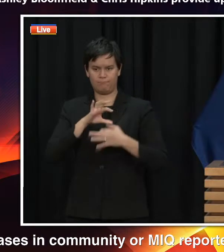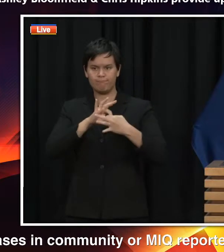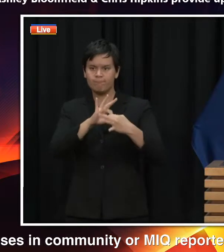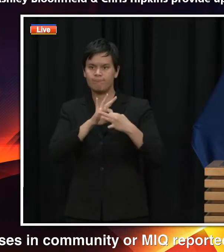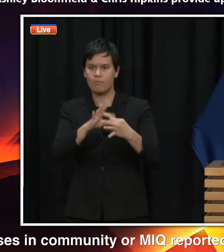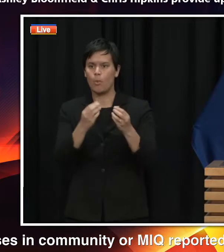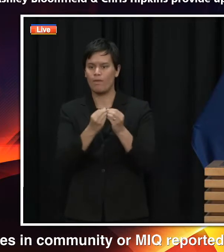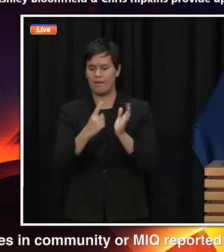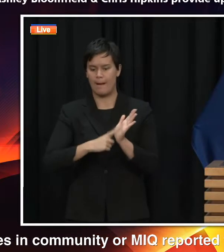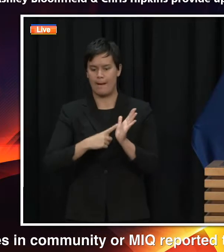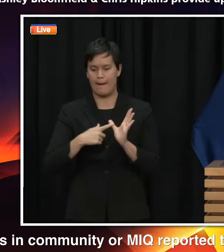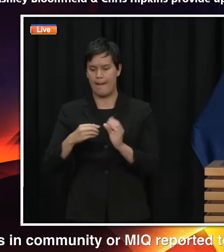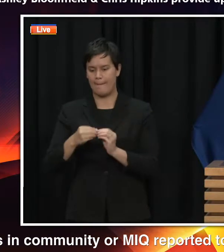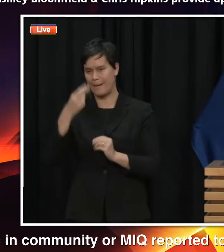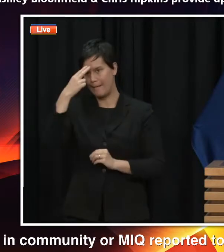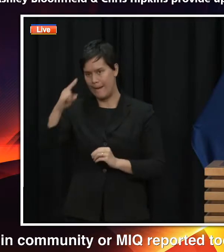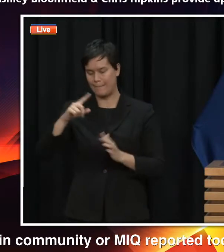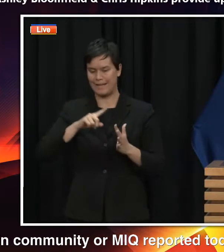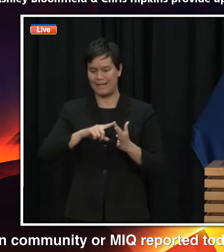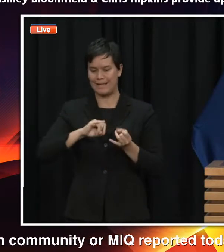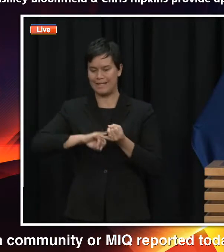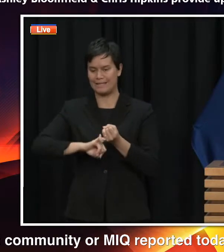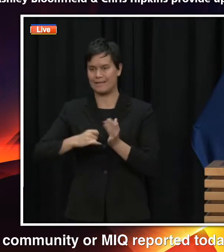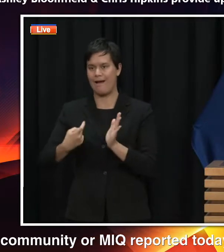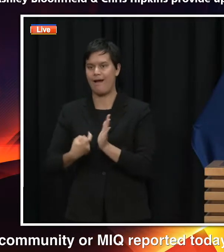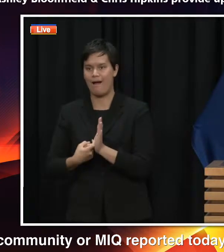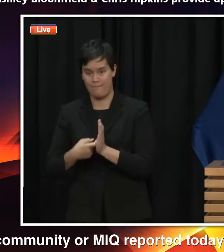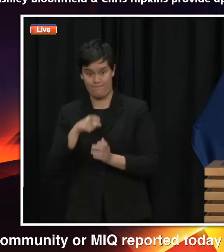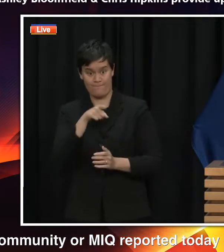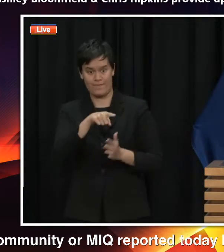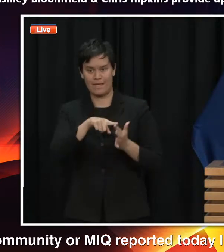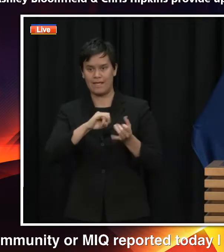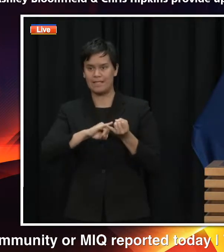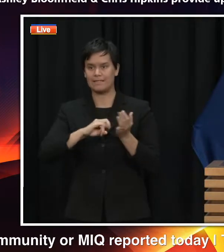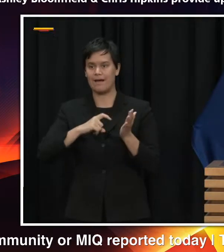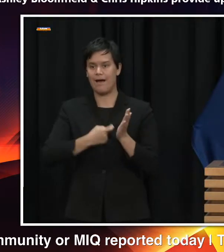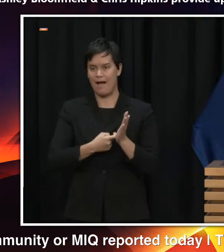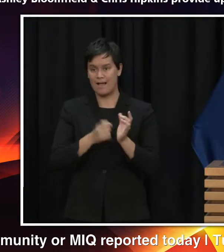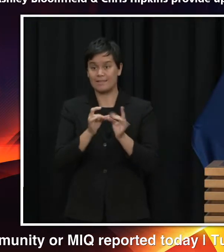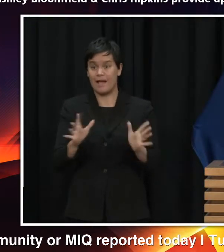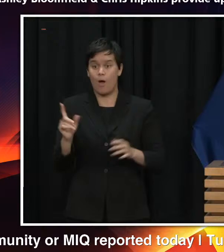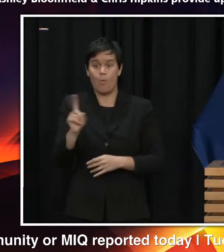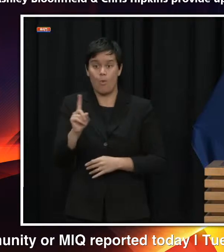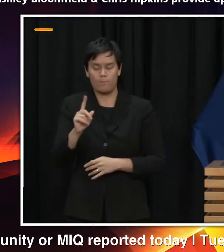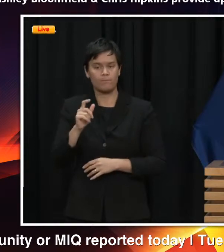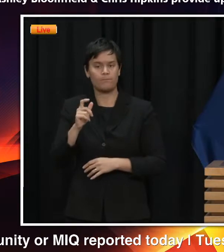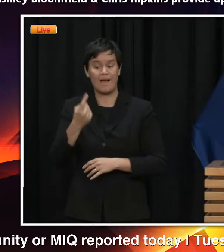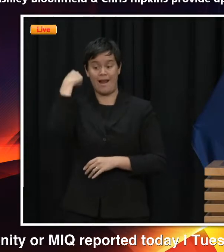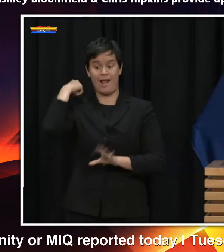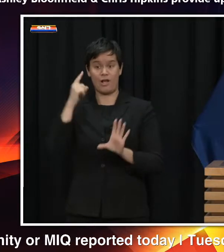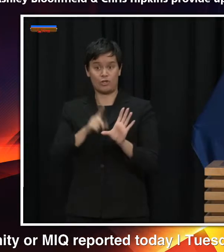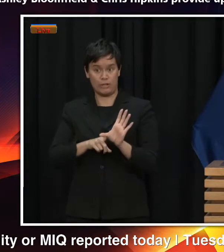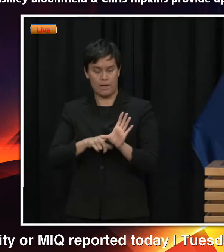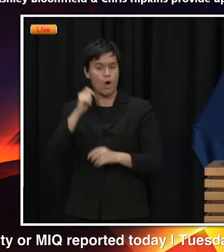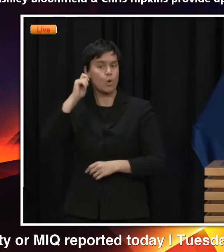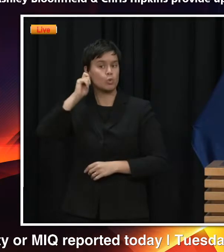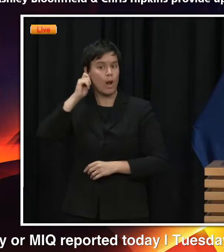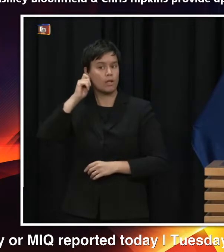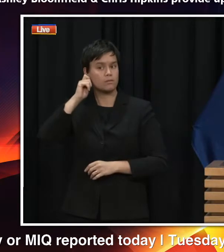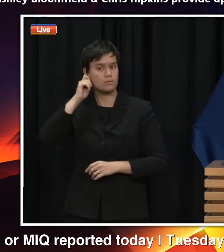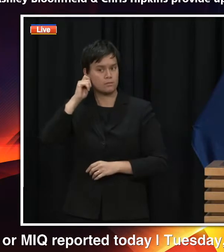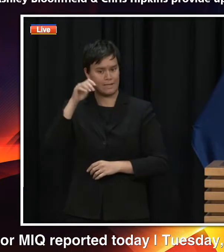wastewater testing in places of interest in Auckland. Now, ESR started this in the middle of last year, and they have continued to refine their